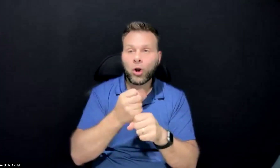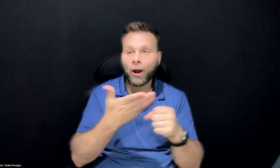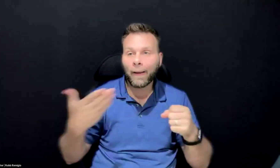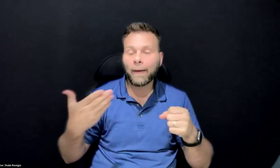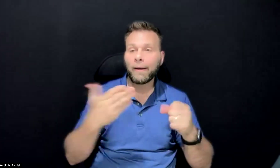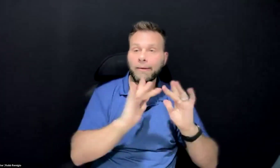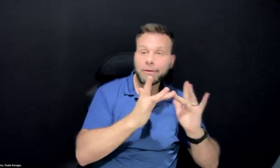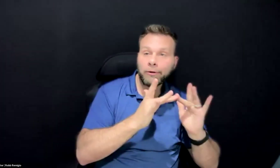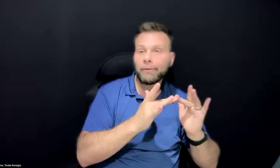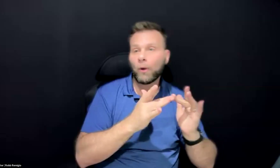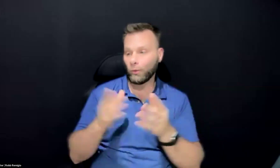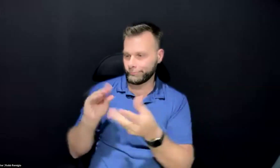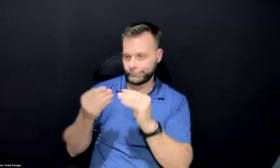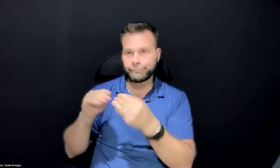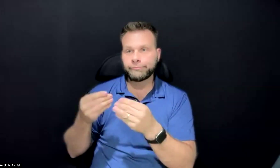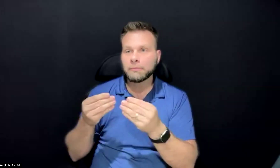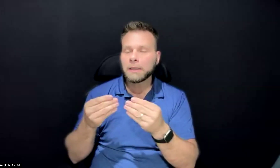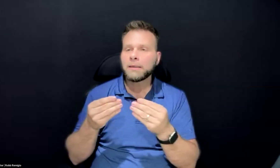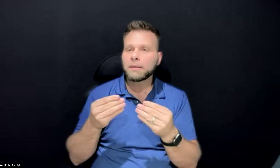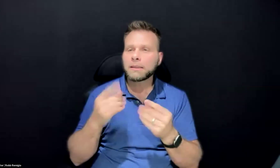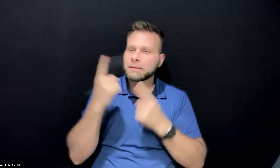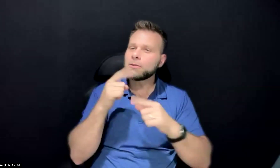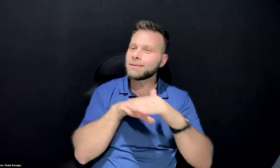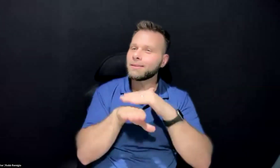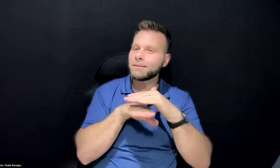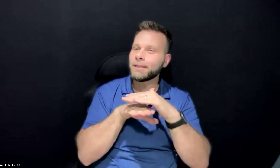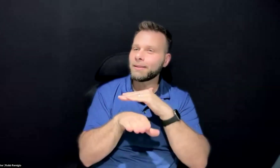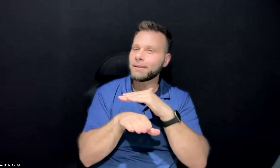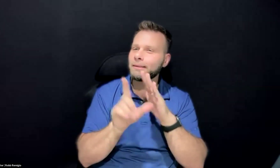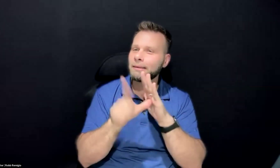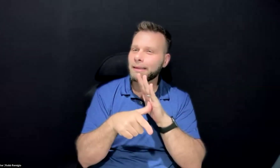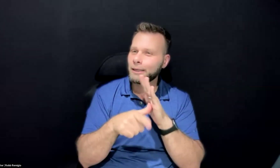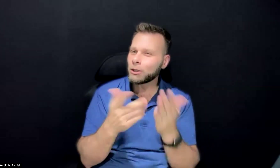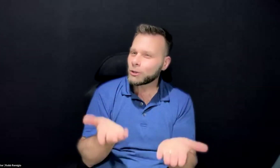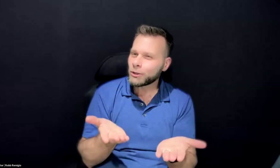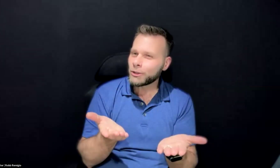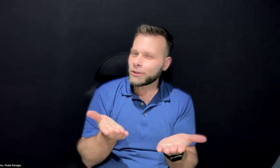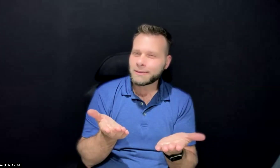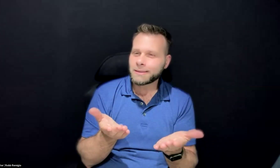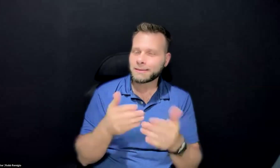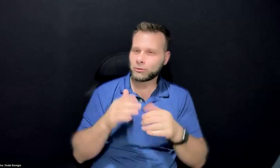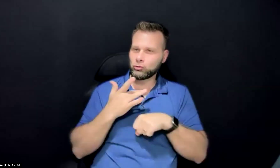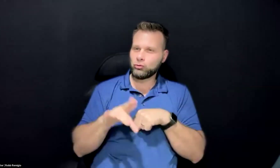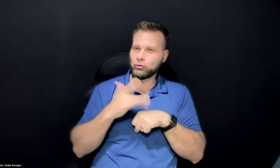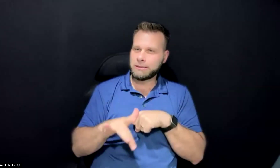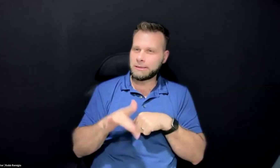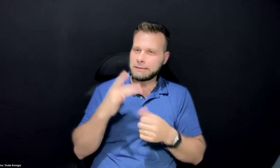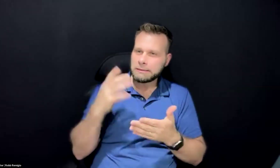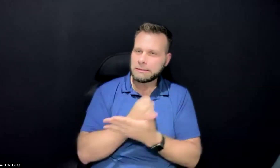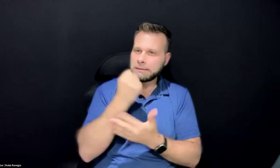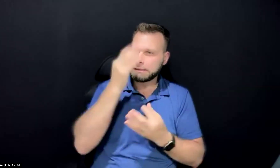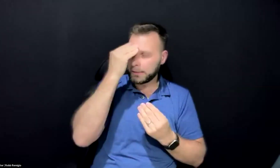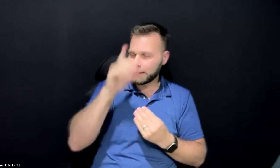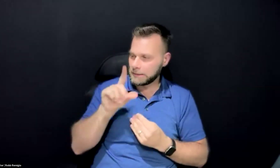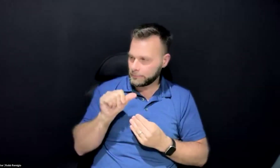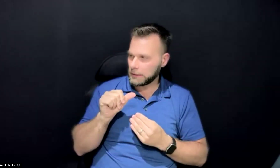a physical product, consider accessibility way early on rather than 3